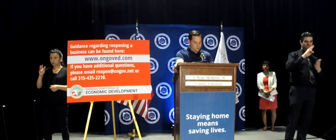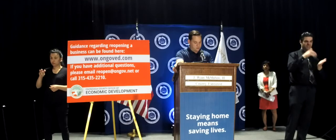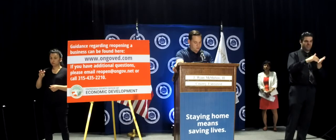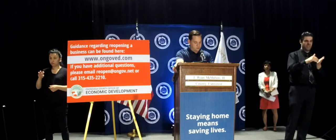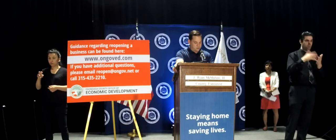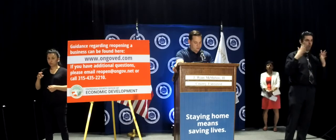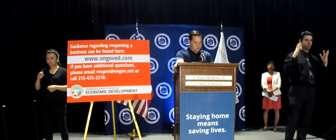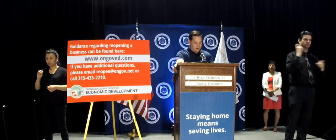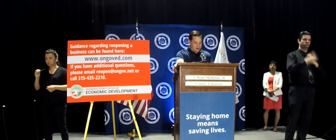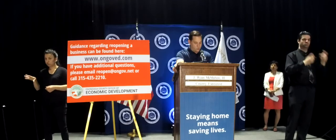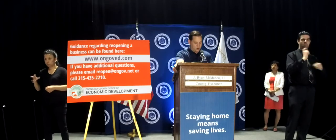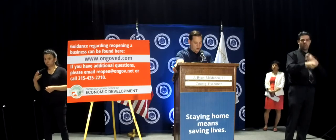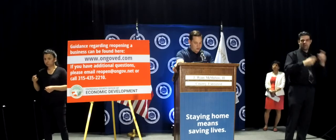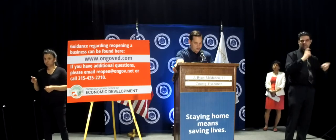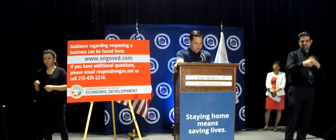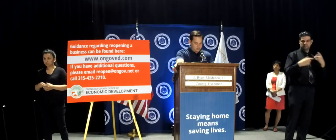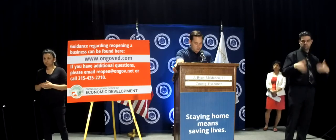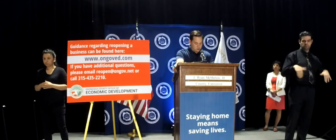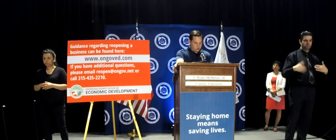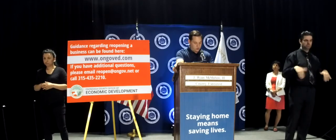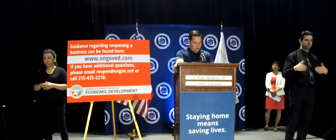at